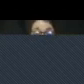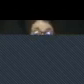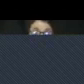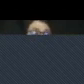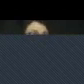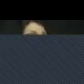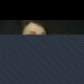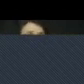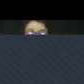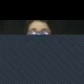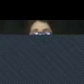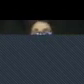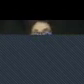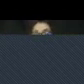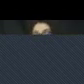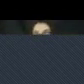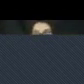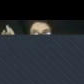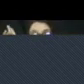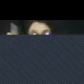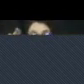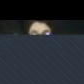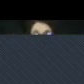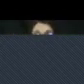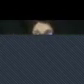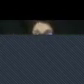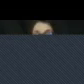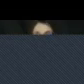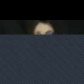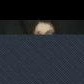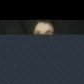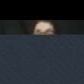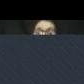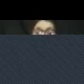amazing horse rescue ranch. Thank you so much for being here, and I'll see you next week.